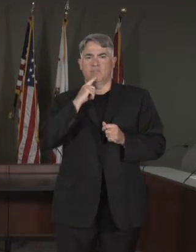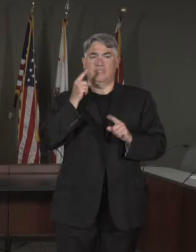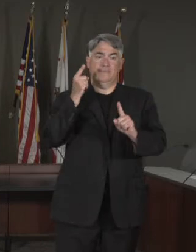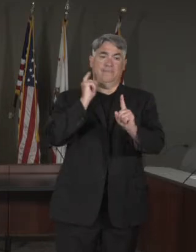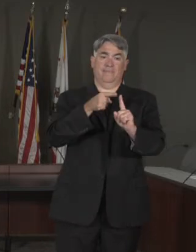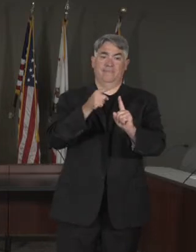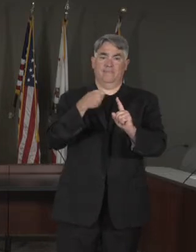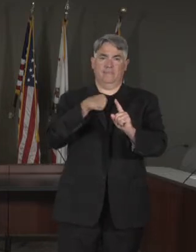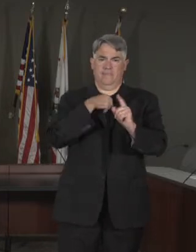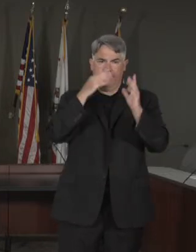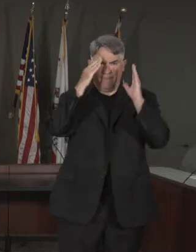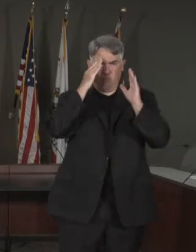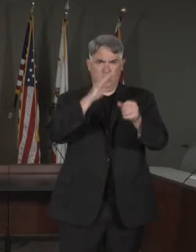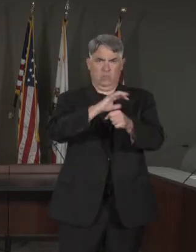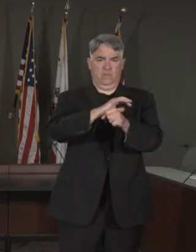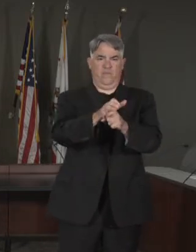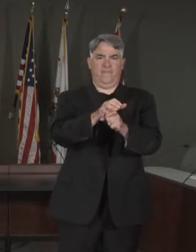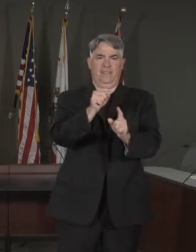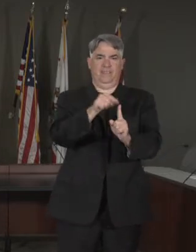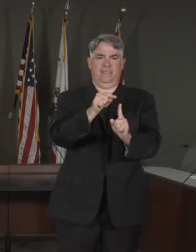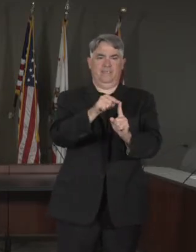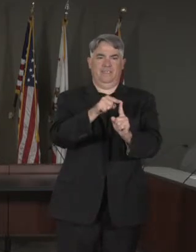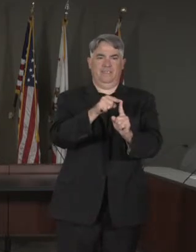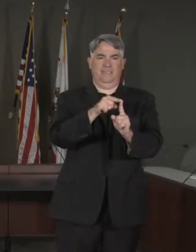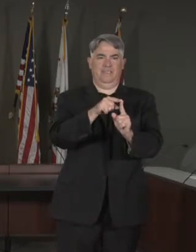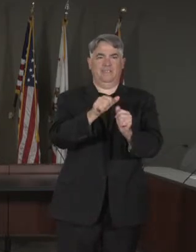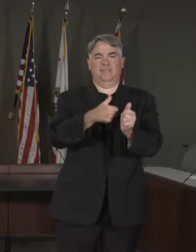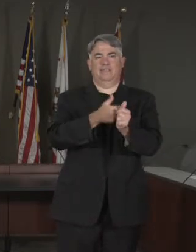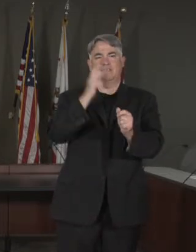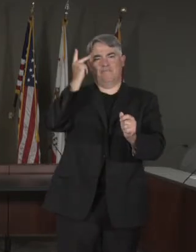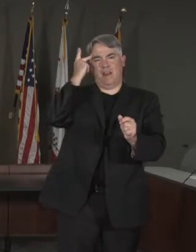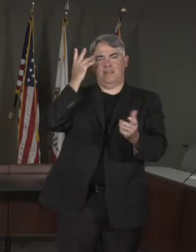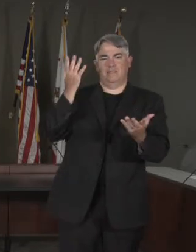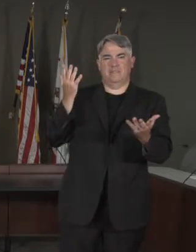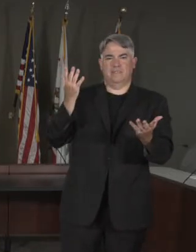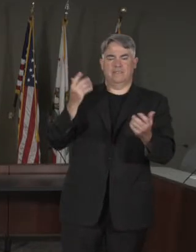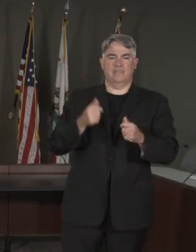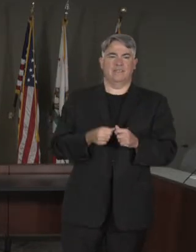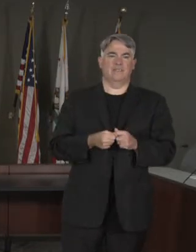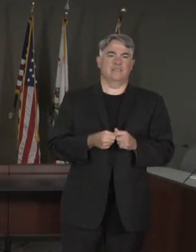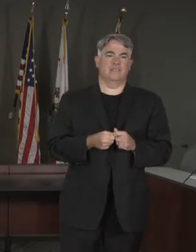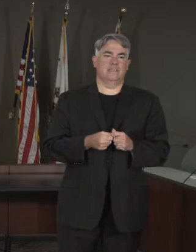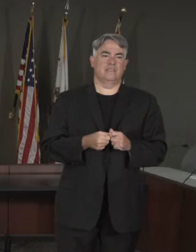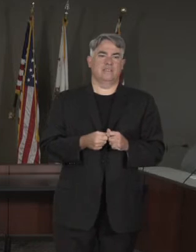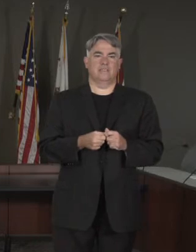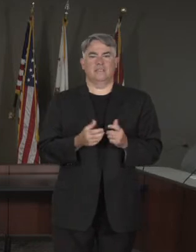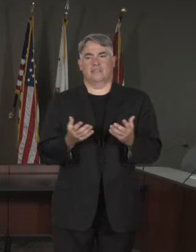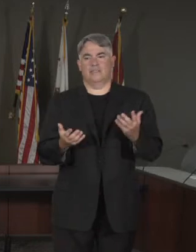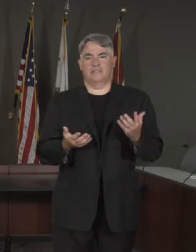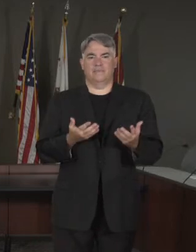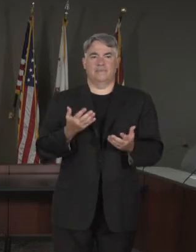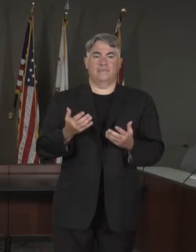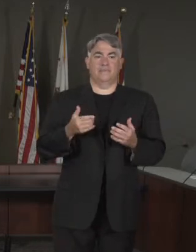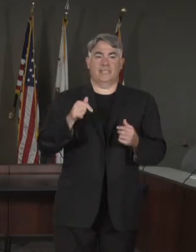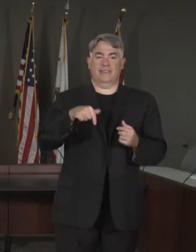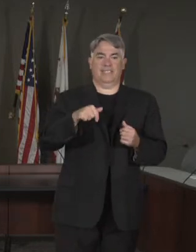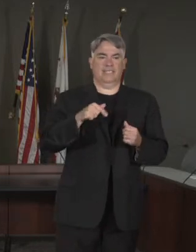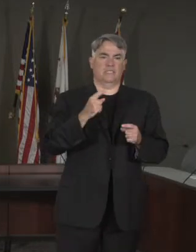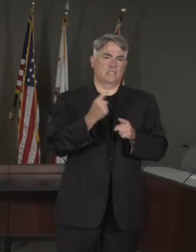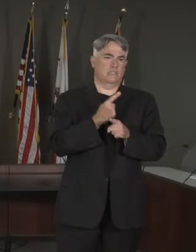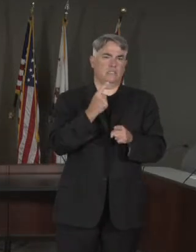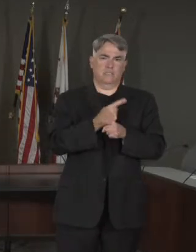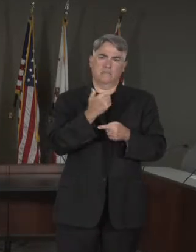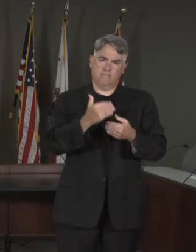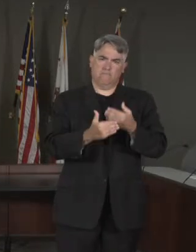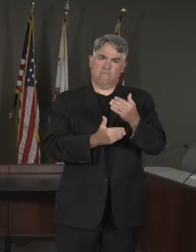And the reality is we're seeing a lot of energy exerted about something that really is a standard and customary process. When you have a